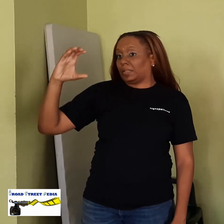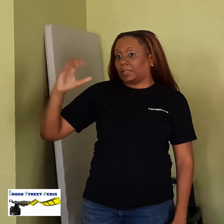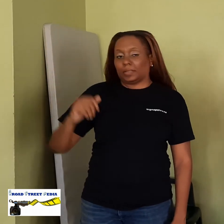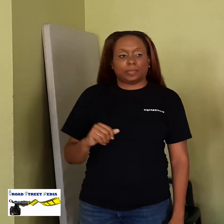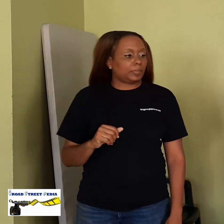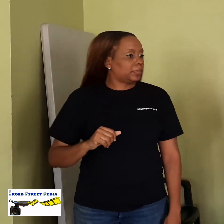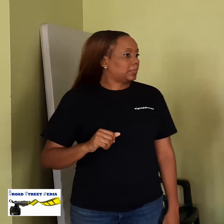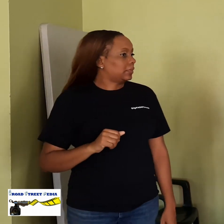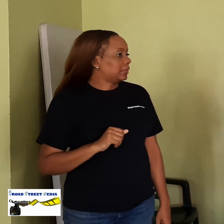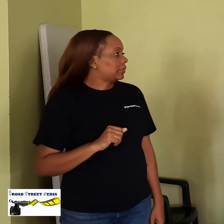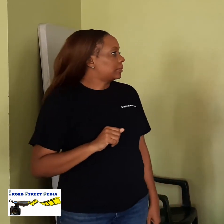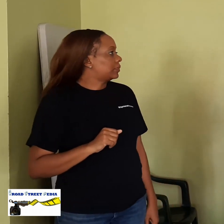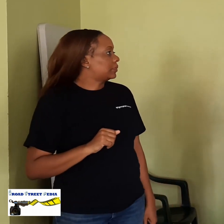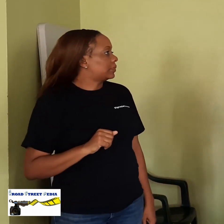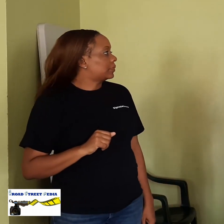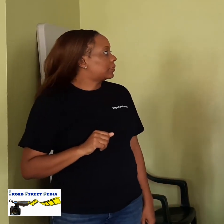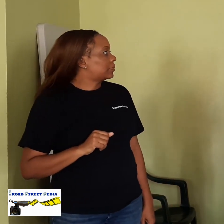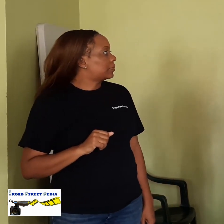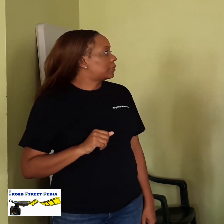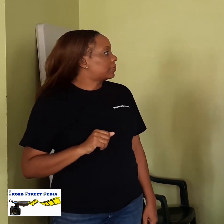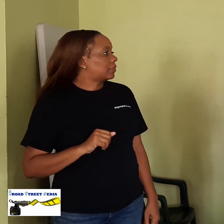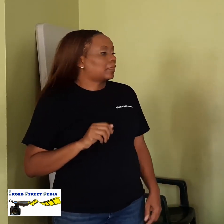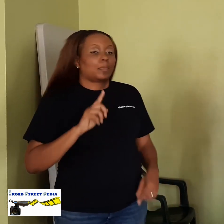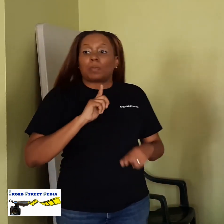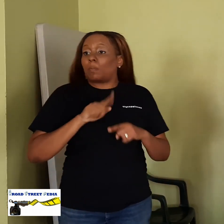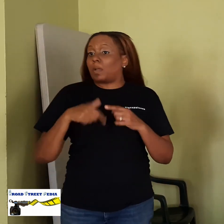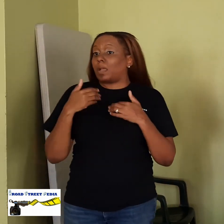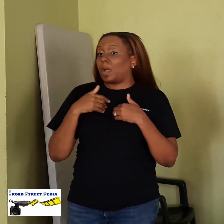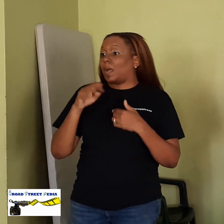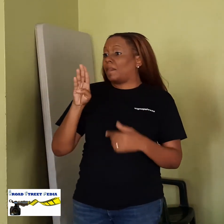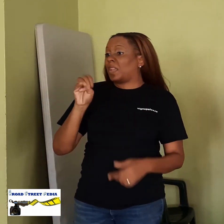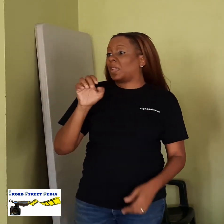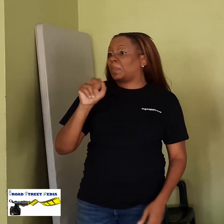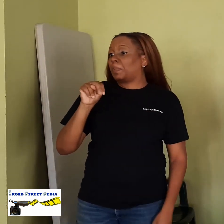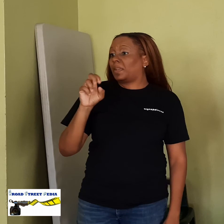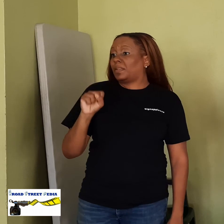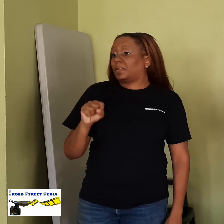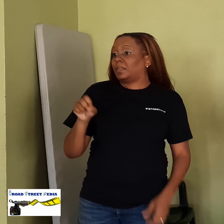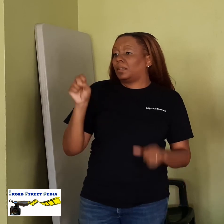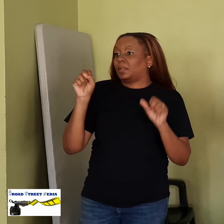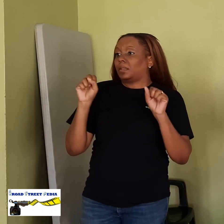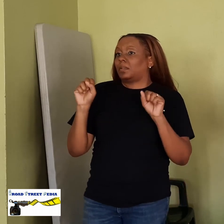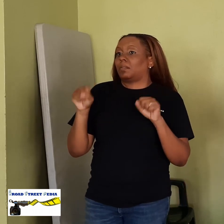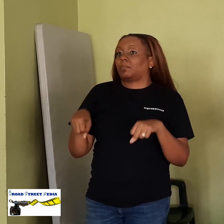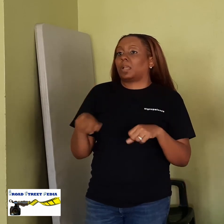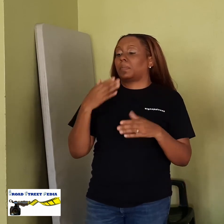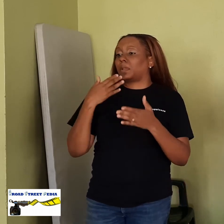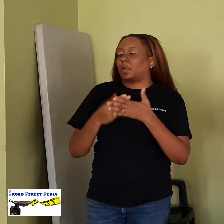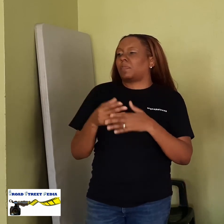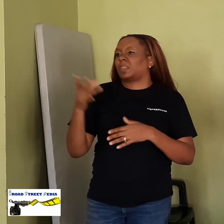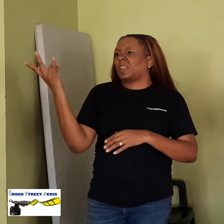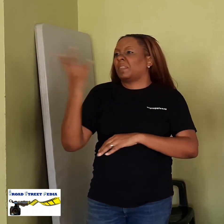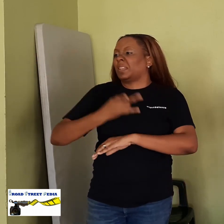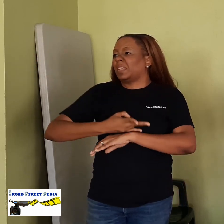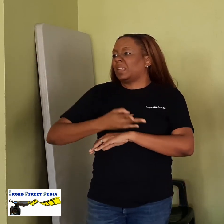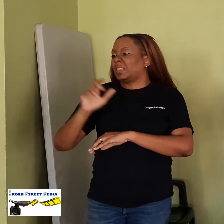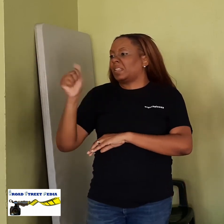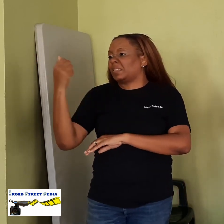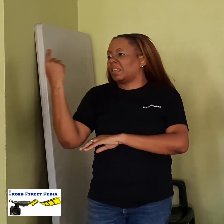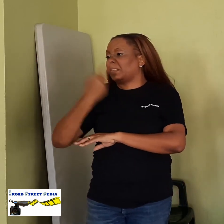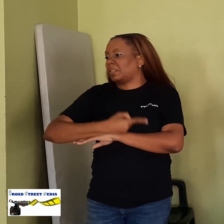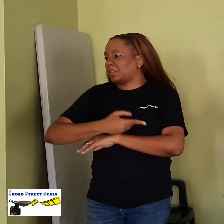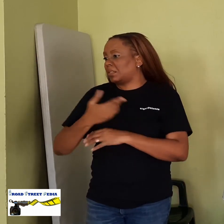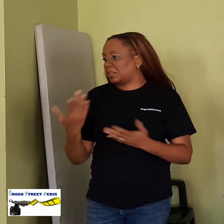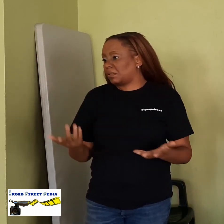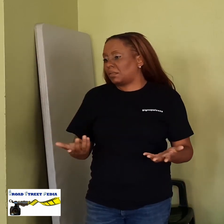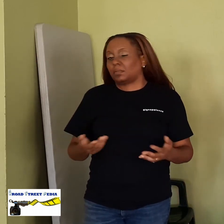storage life after you have picked that bean can be for 7 to 10 days if it is under that